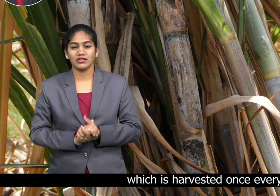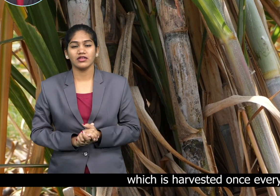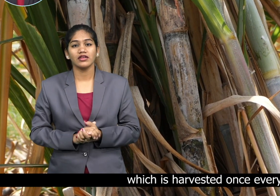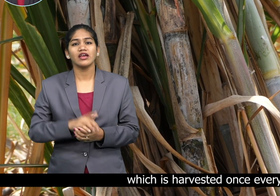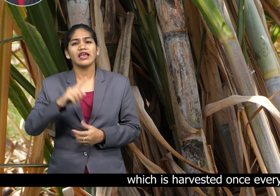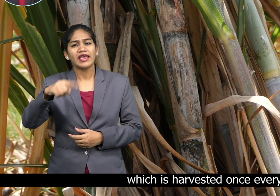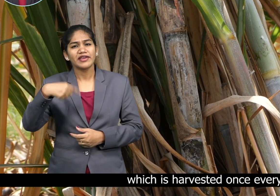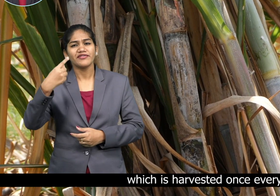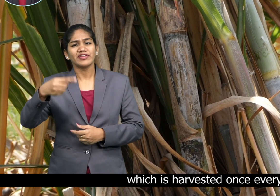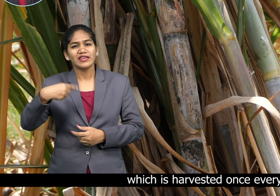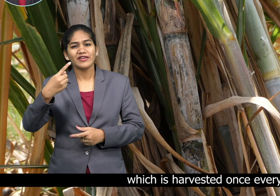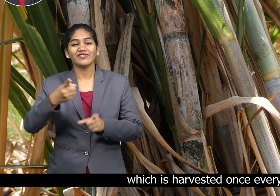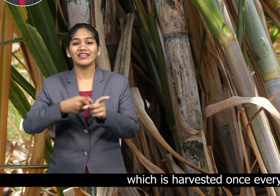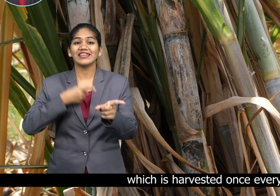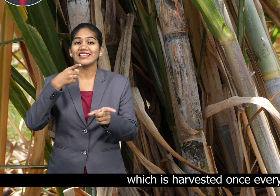year.